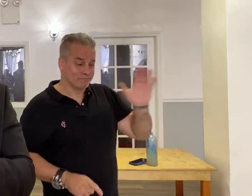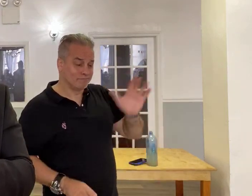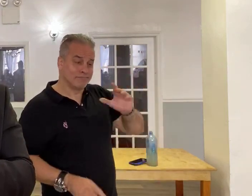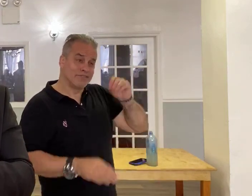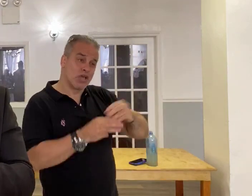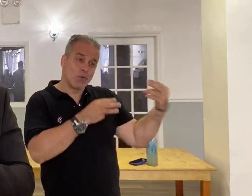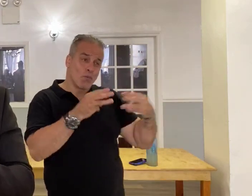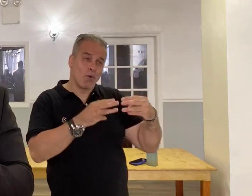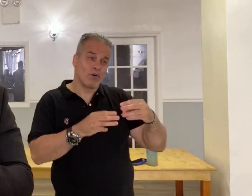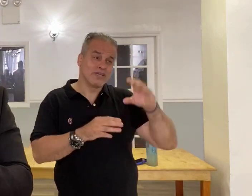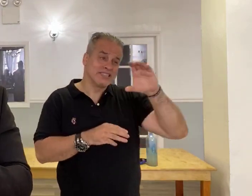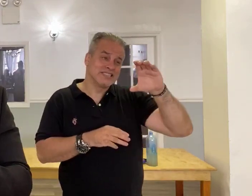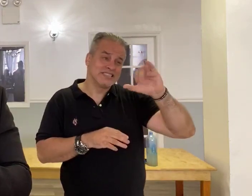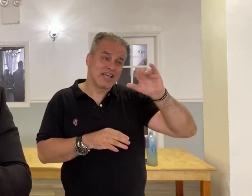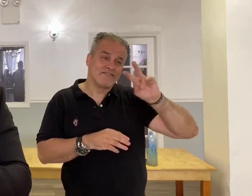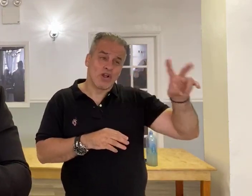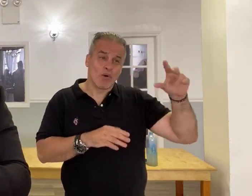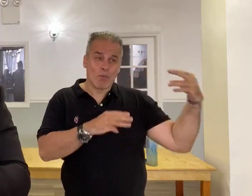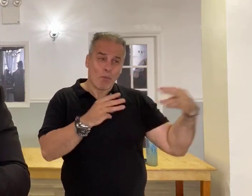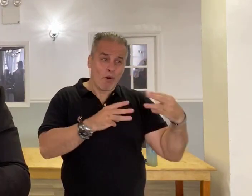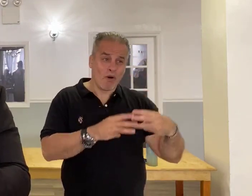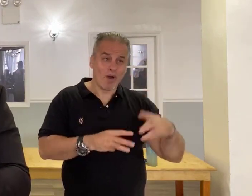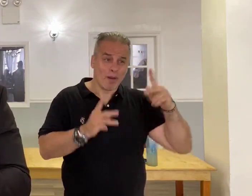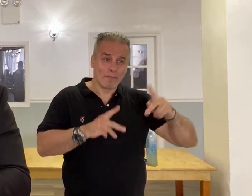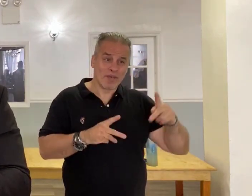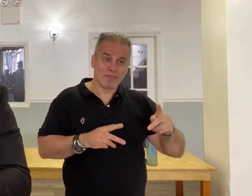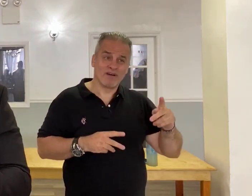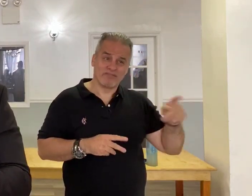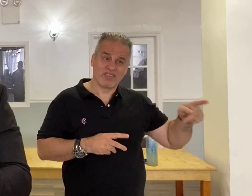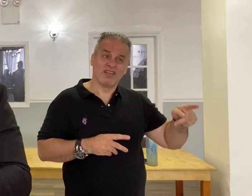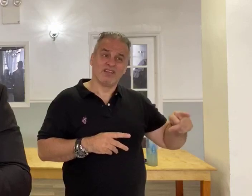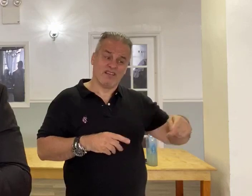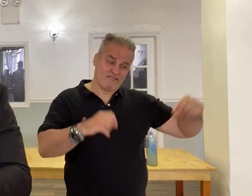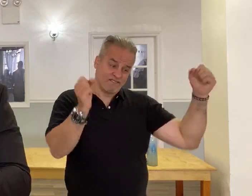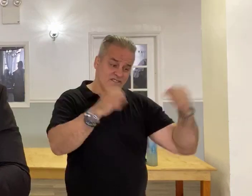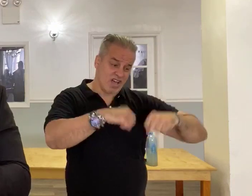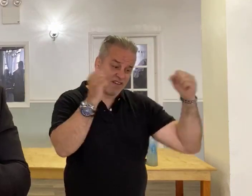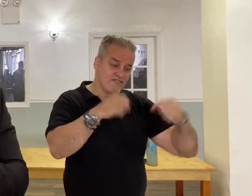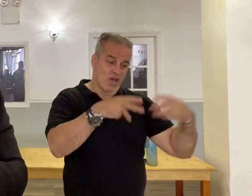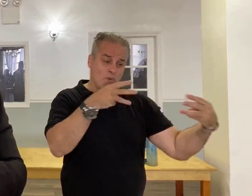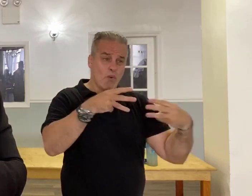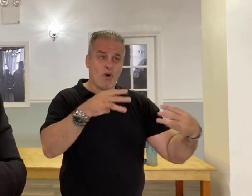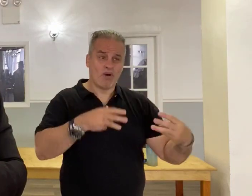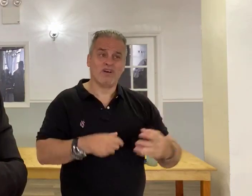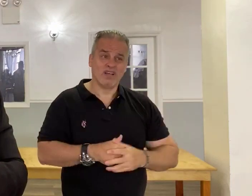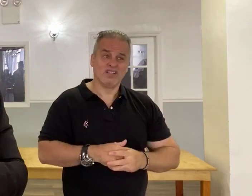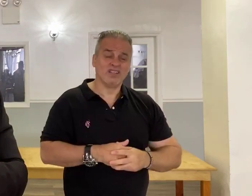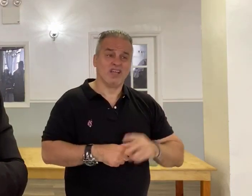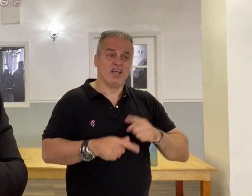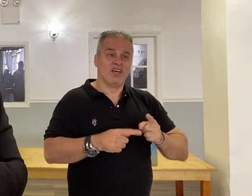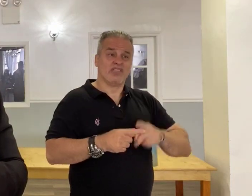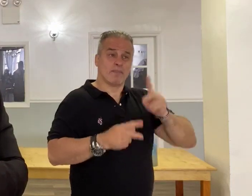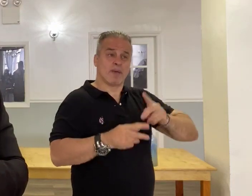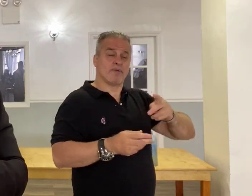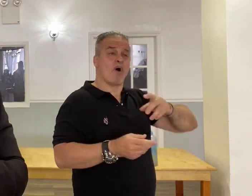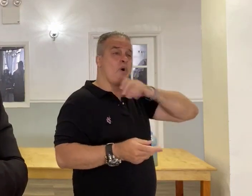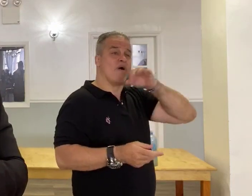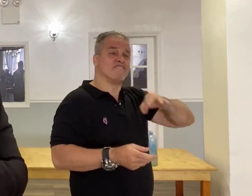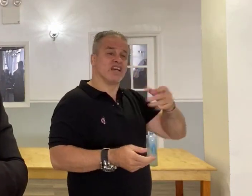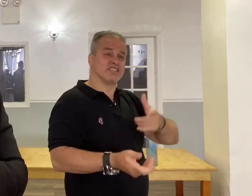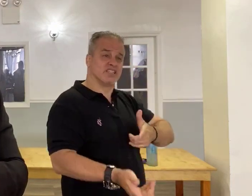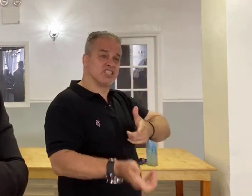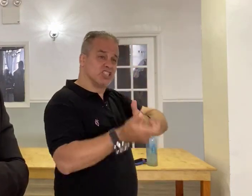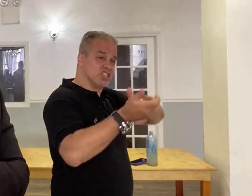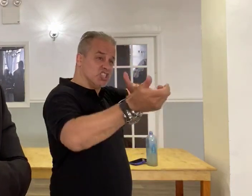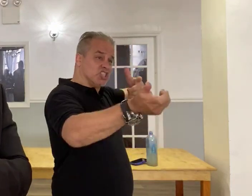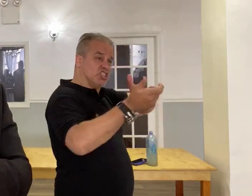you couldn't keep that foot there, that dead foot. That would bring disease. That would